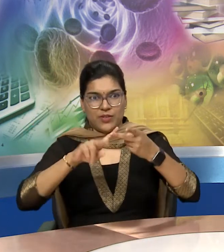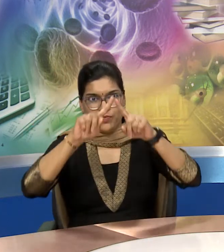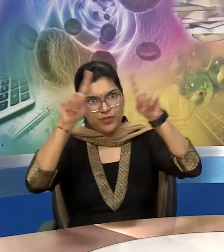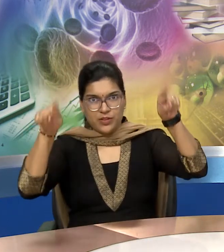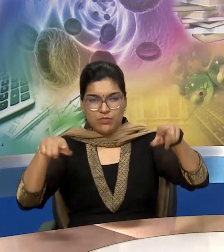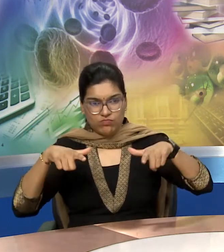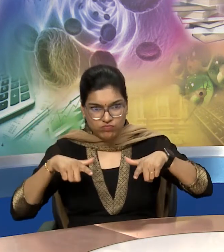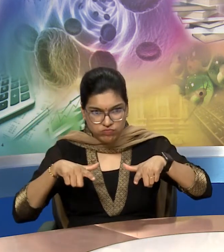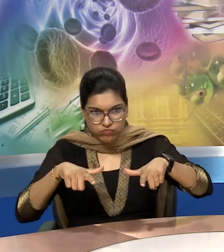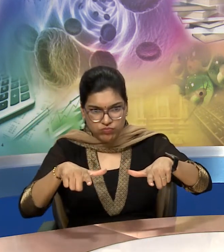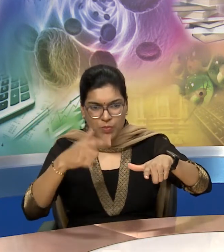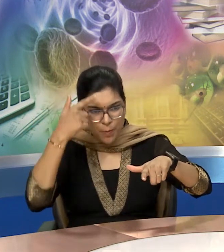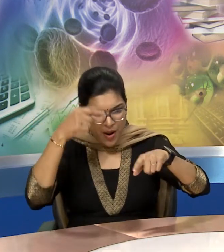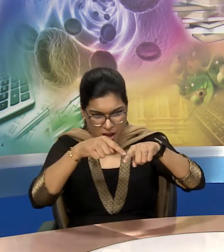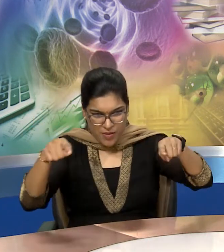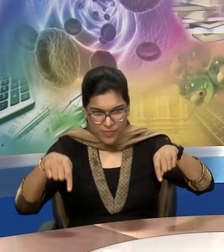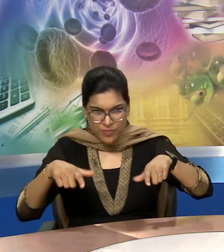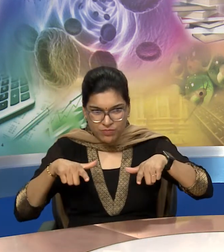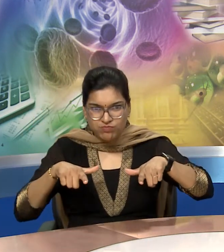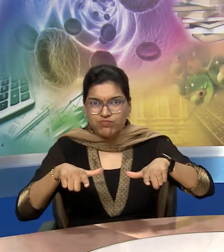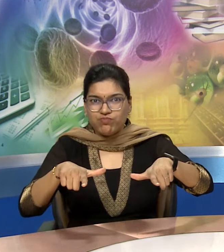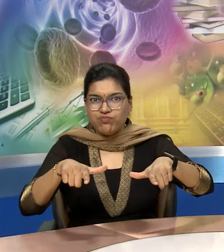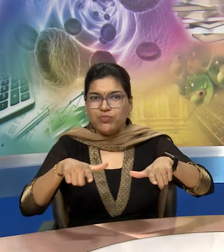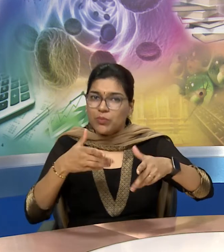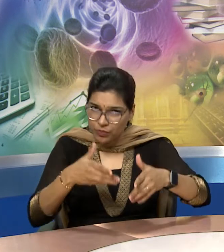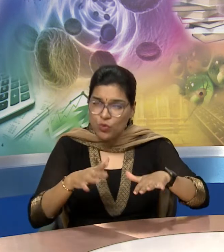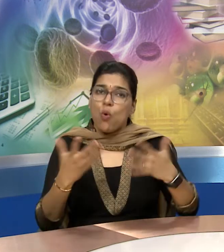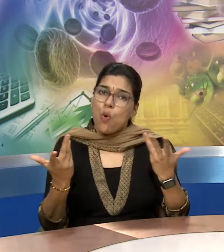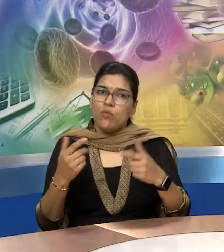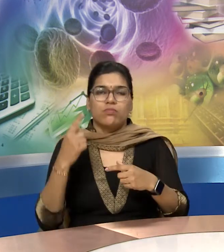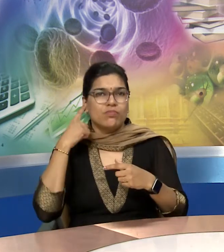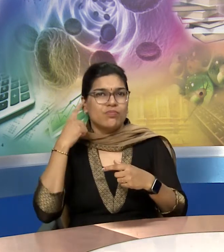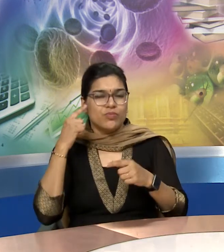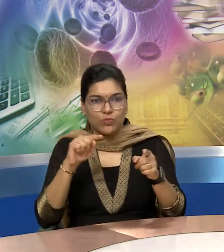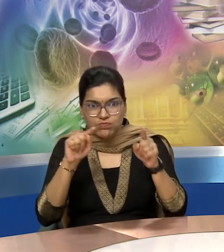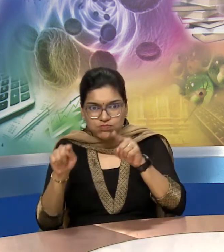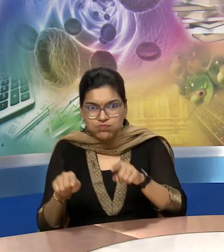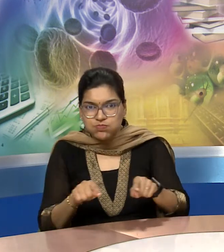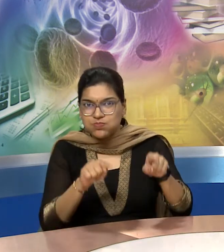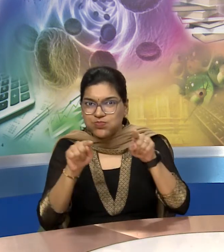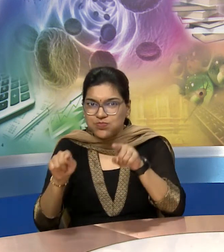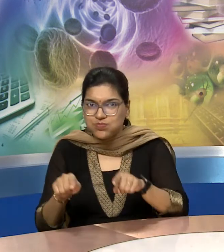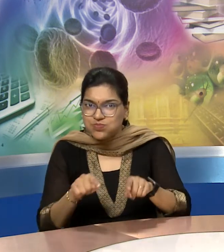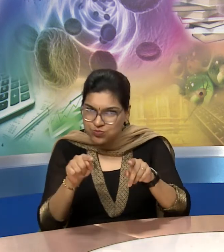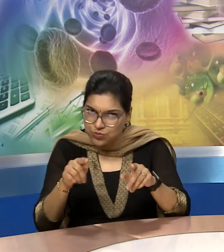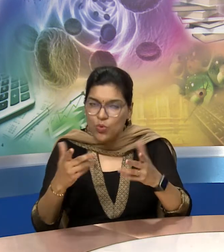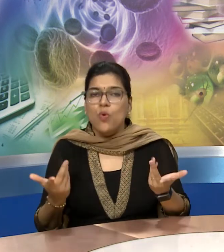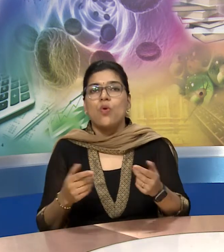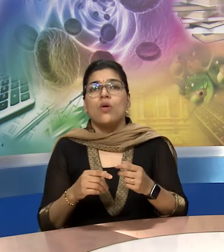other literary materials which are kept for reading, study, and consultation.